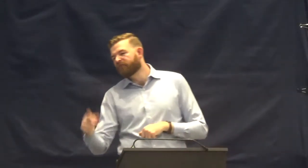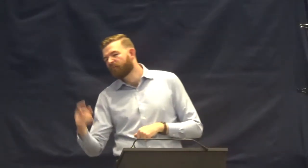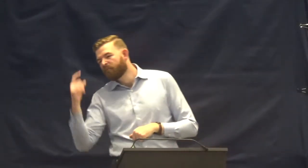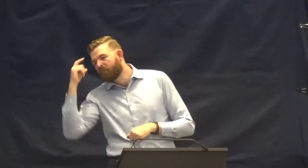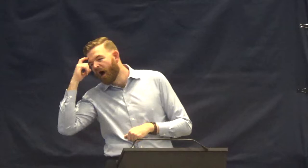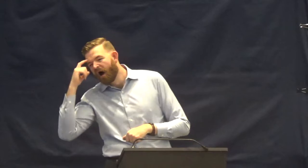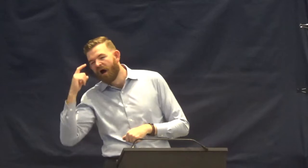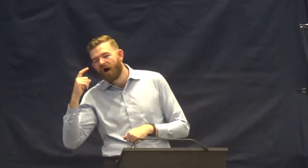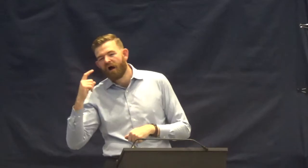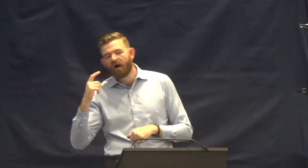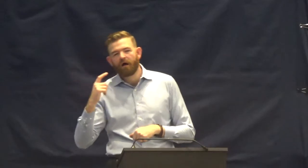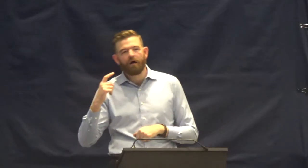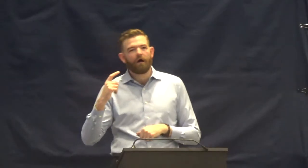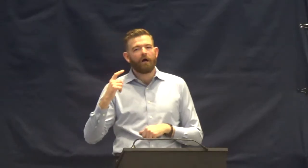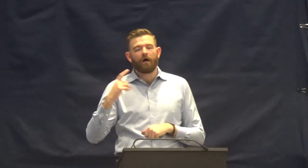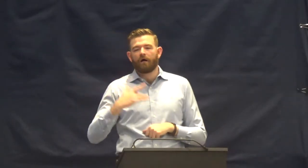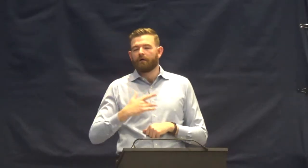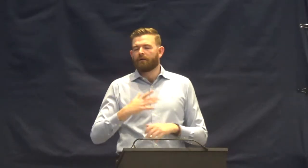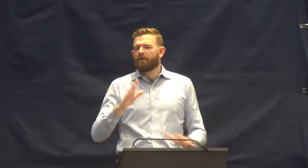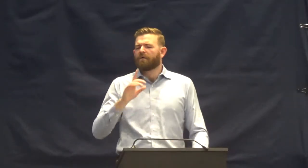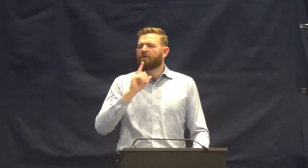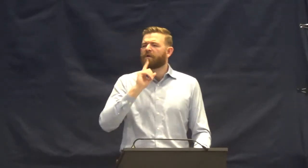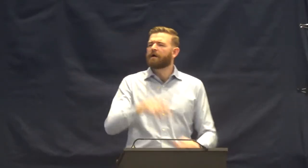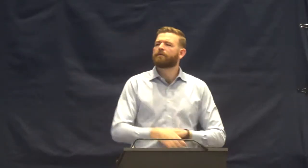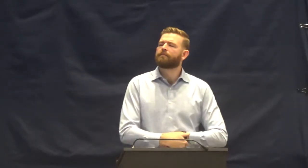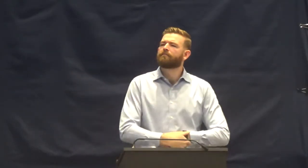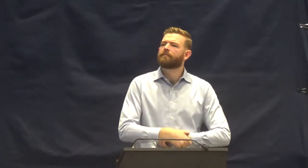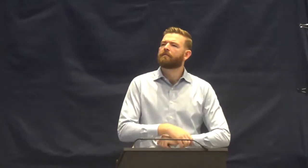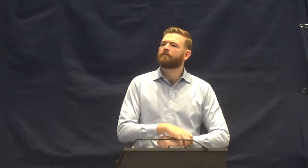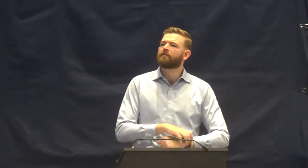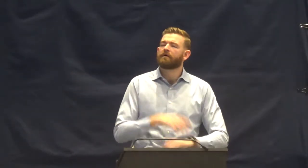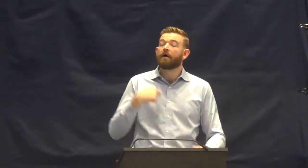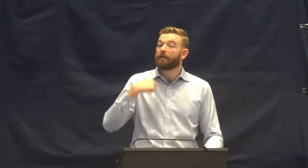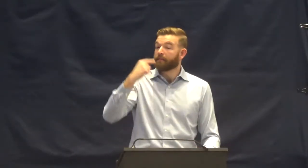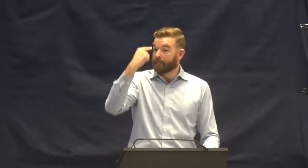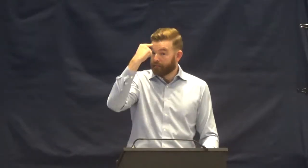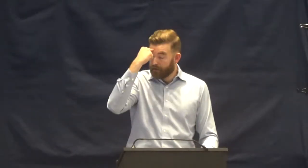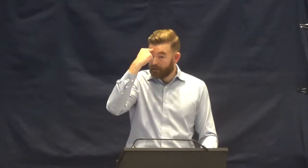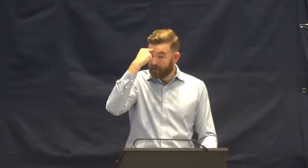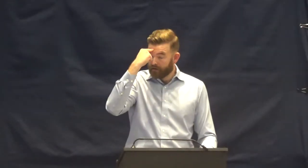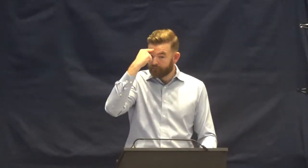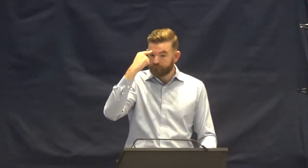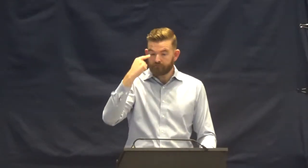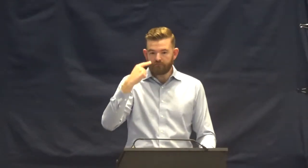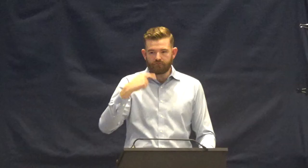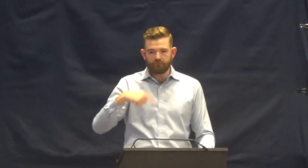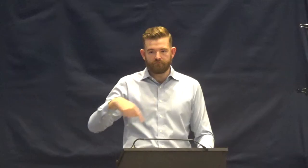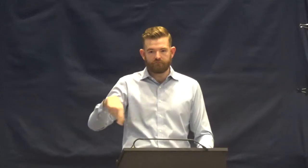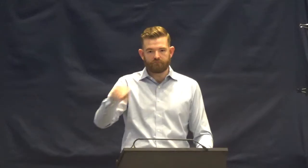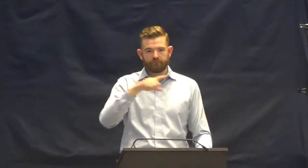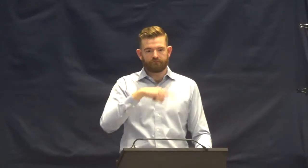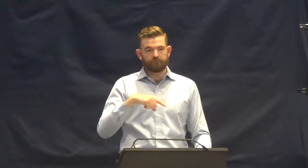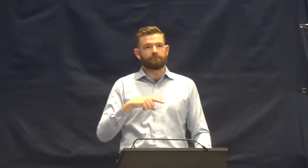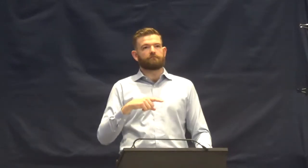tell you later. Or, never mind, wasn't that funny? And the deaf person doesn't know.